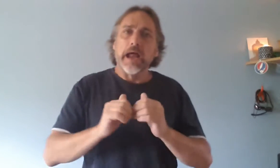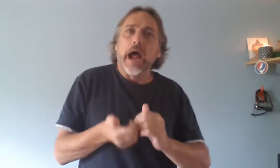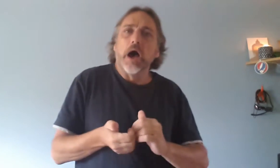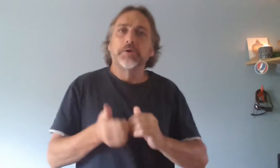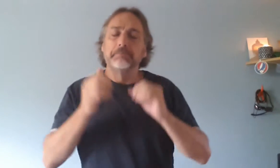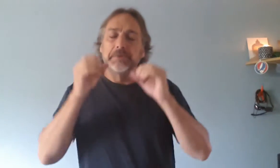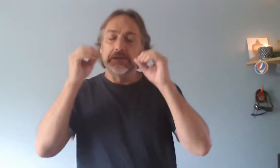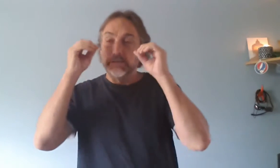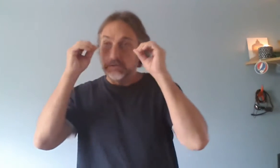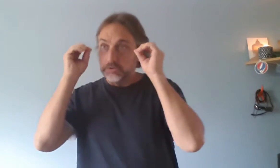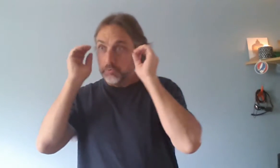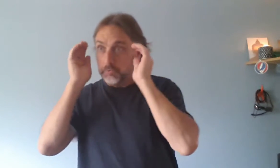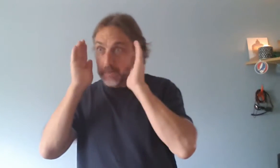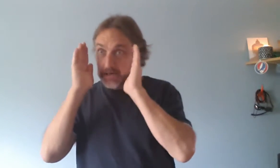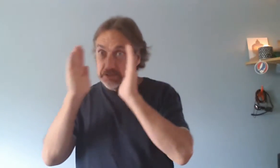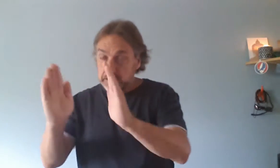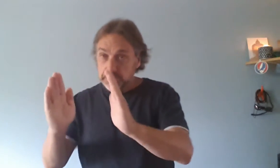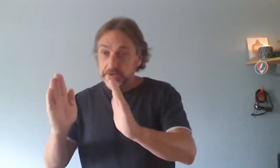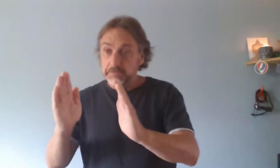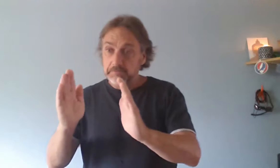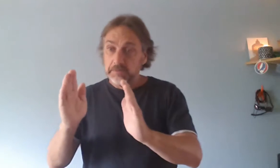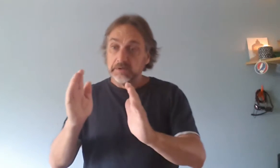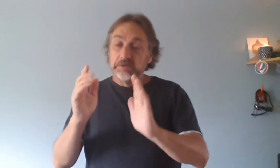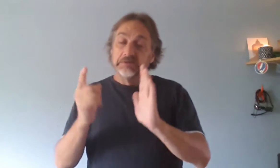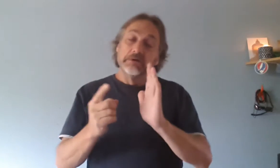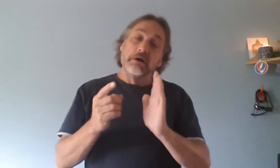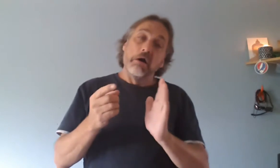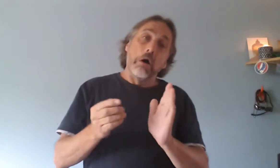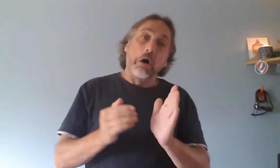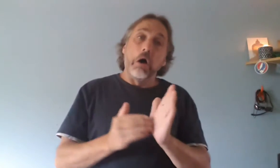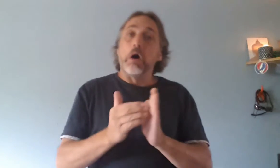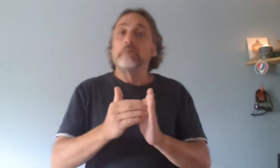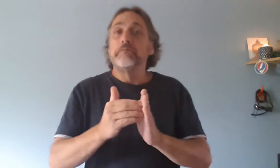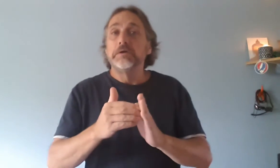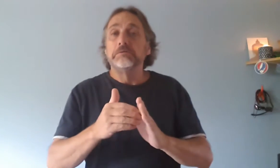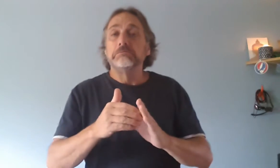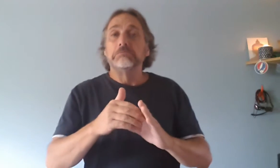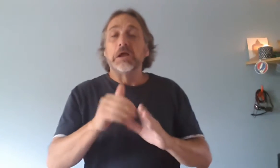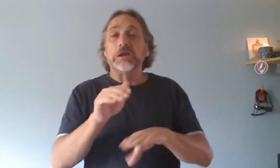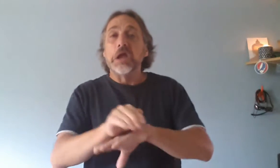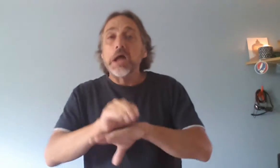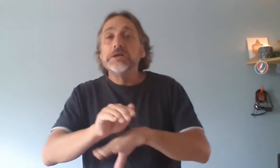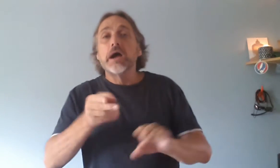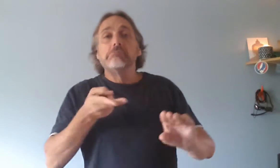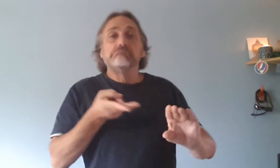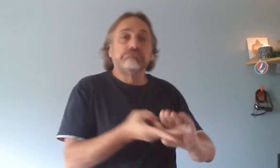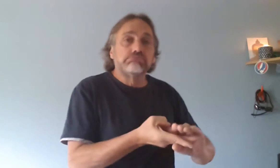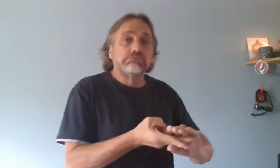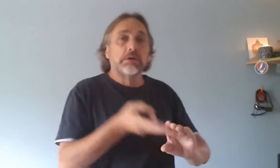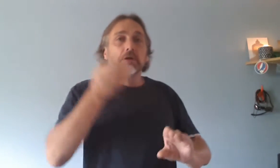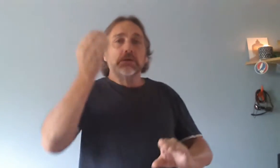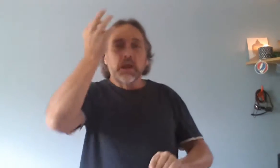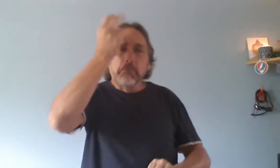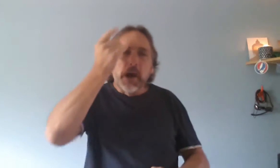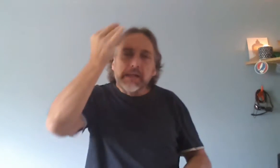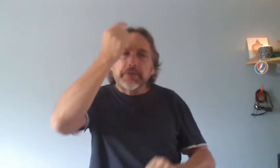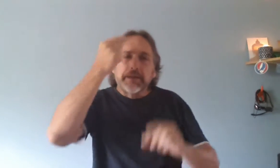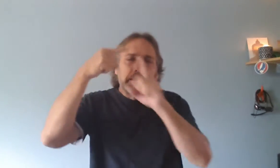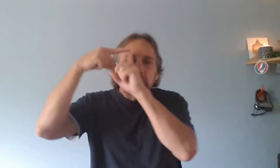and we can't sleep. They just kind of perseverate over and over and over again, the same thoughts. We want to shut them out. The more you try to